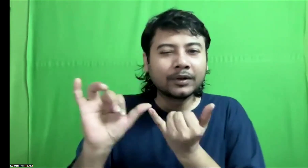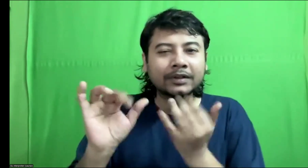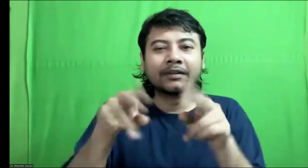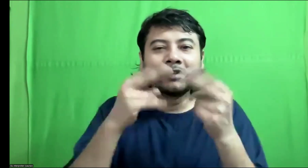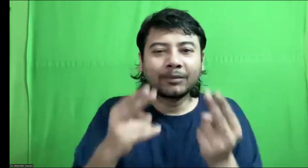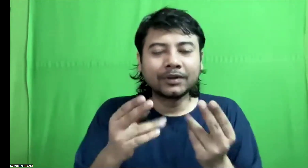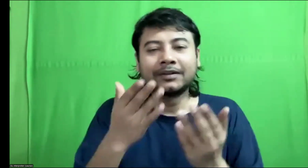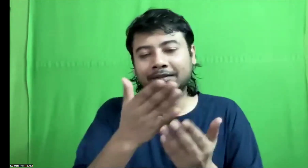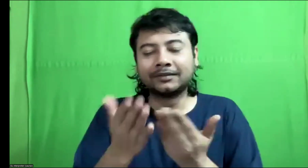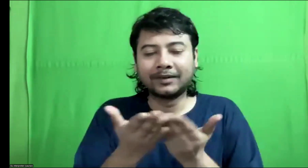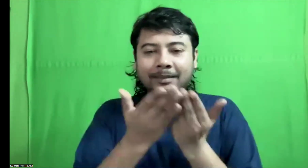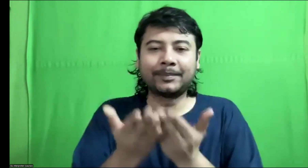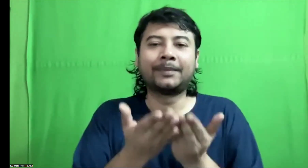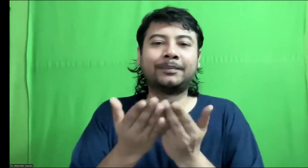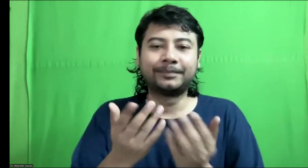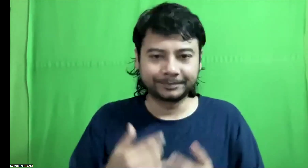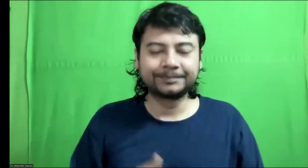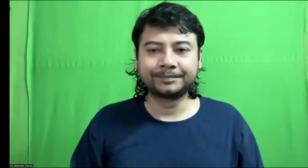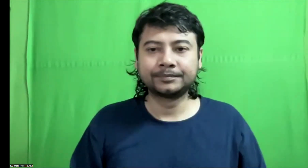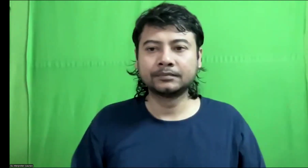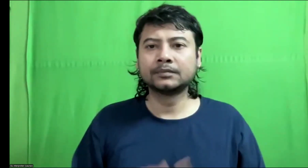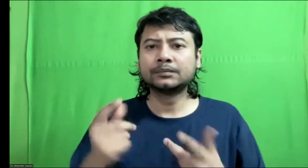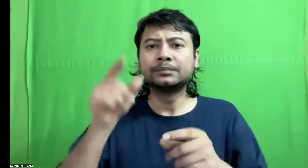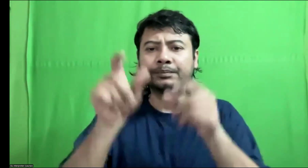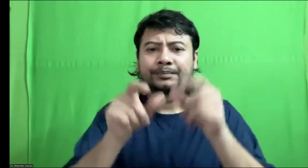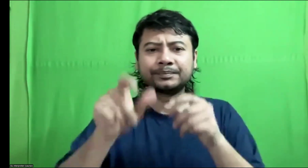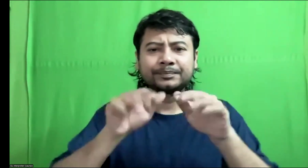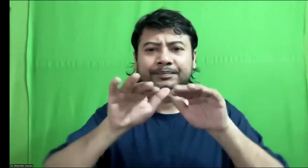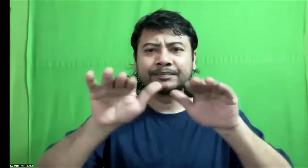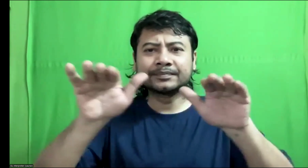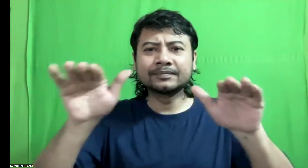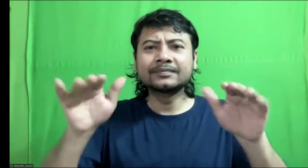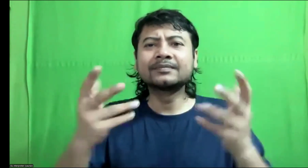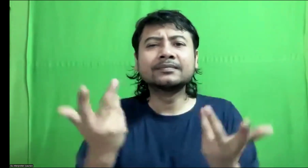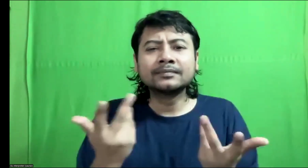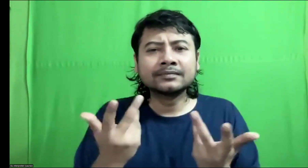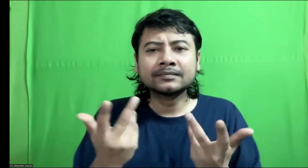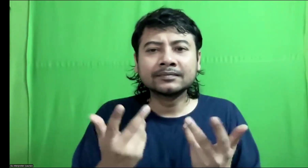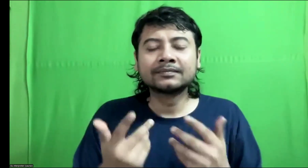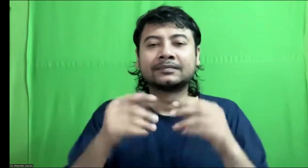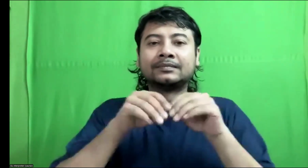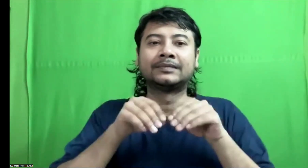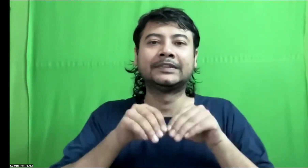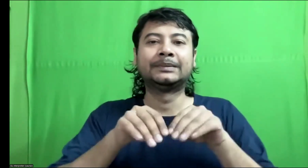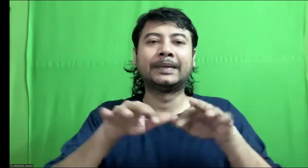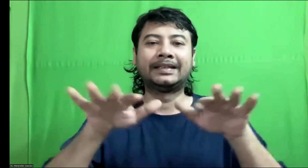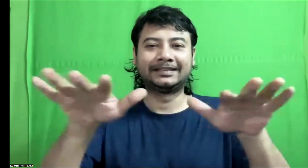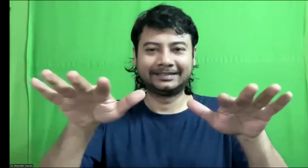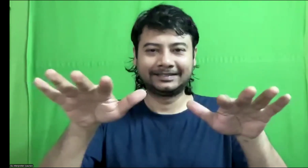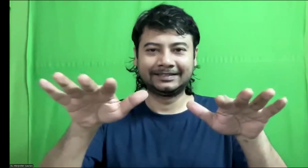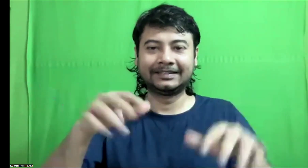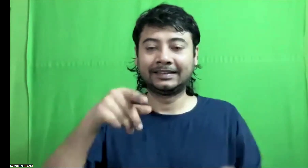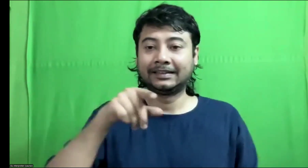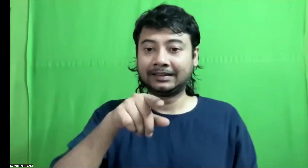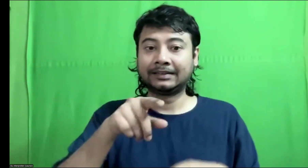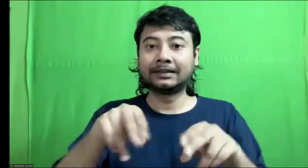So what we are doing is we are trying to spread, everybody gets the benefit